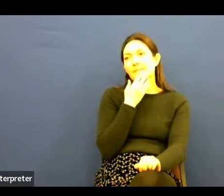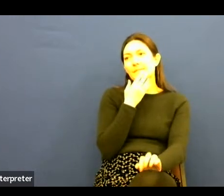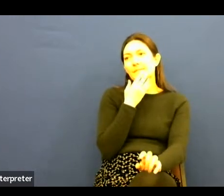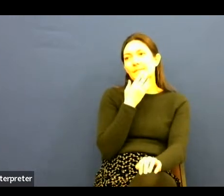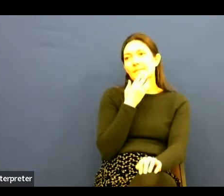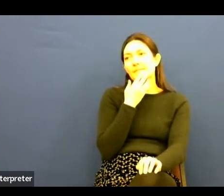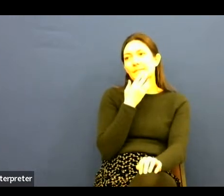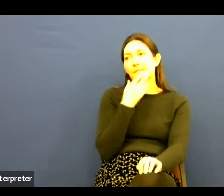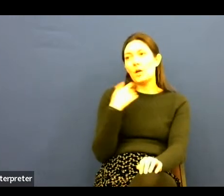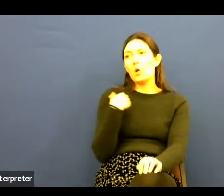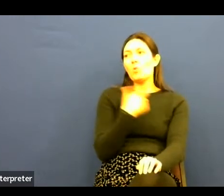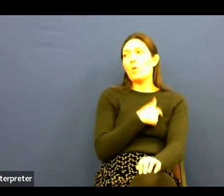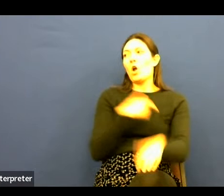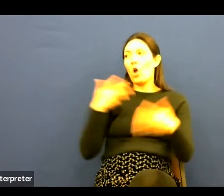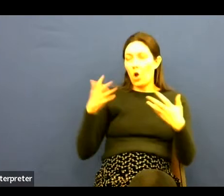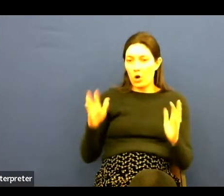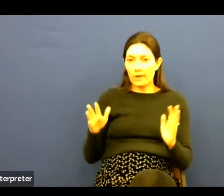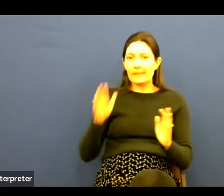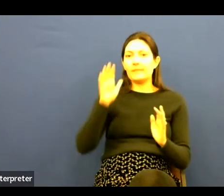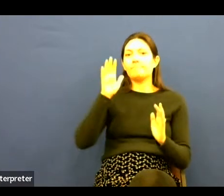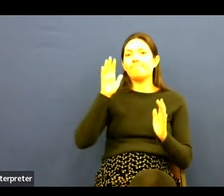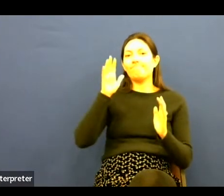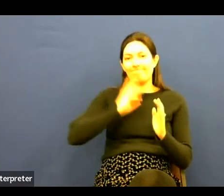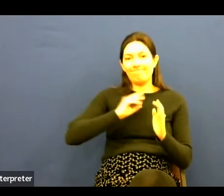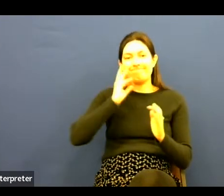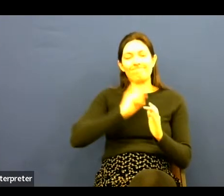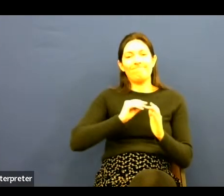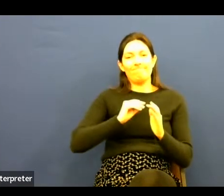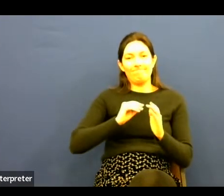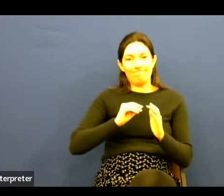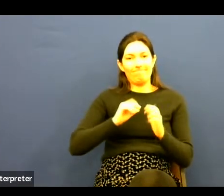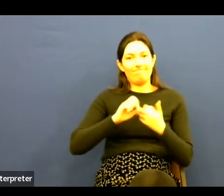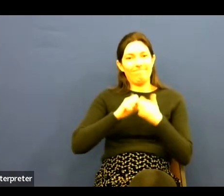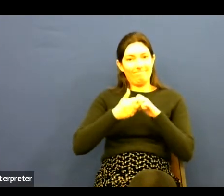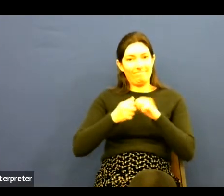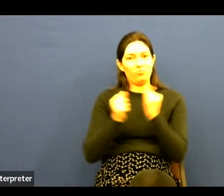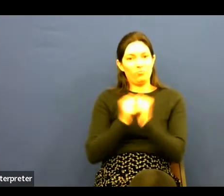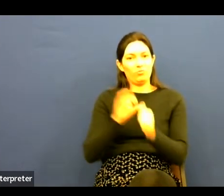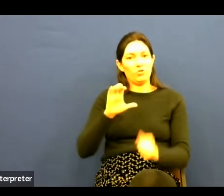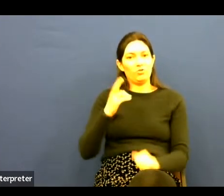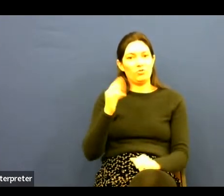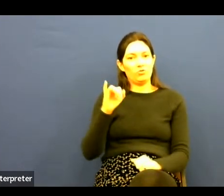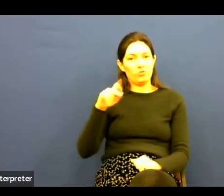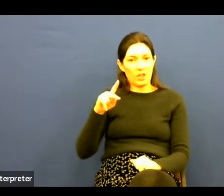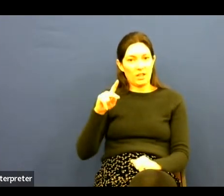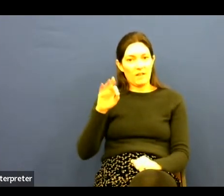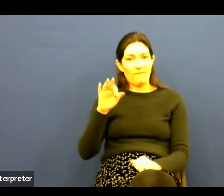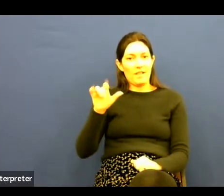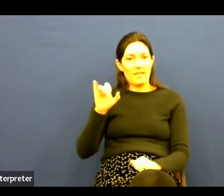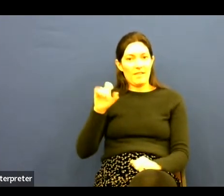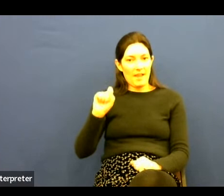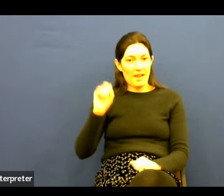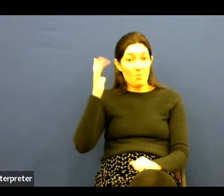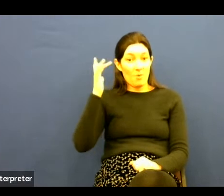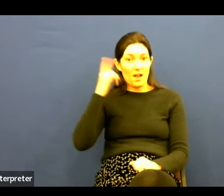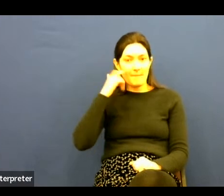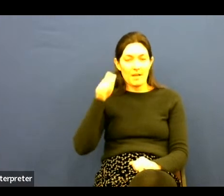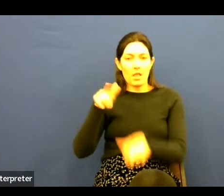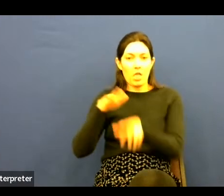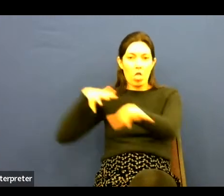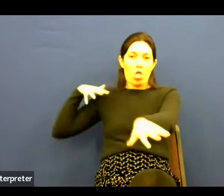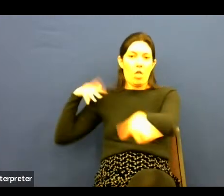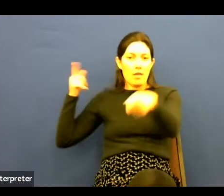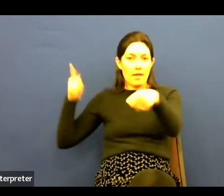we went through this with Chick-fil-A. Now there it was even worse because it's potentially spilling out onto a major road.